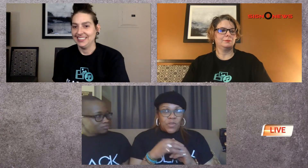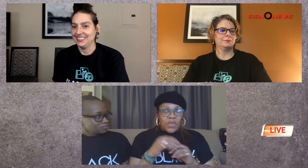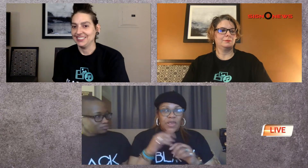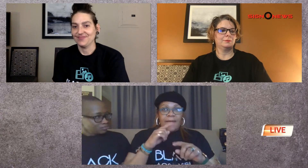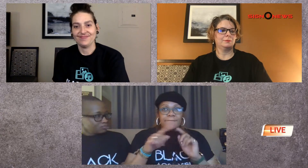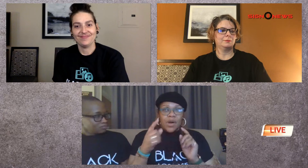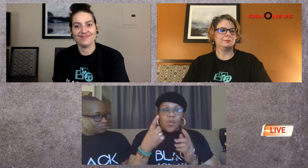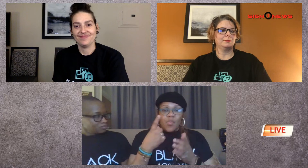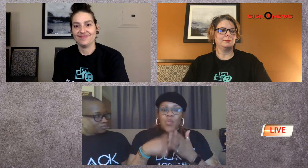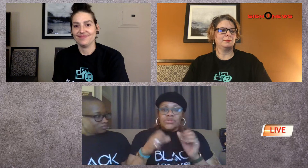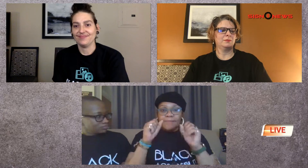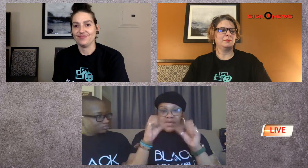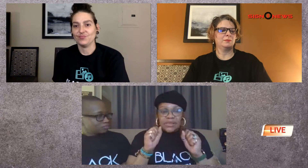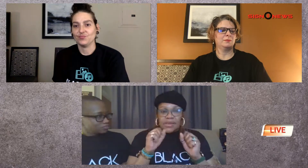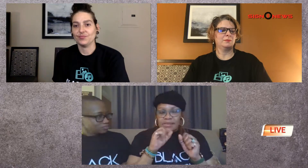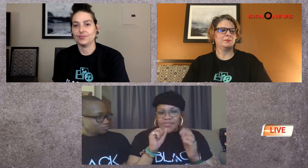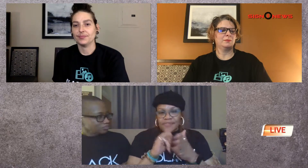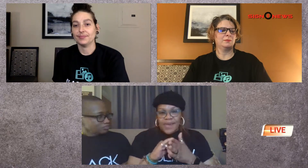Wow.